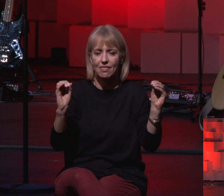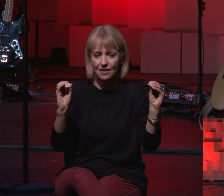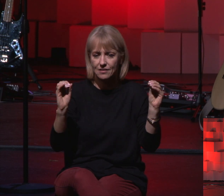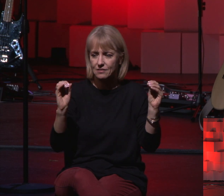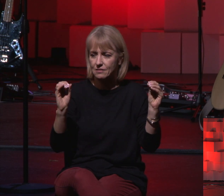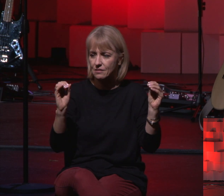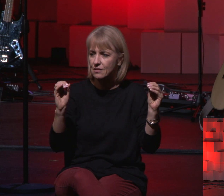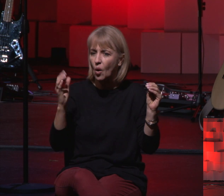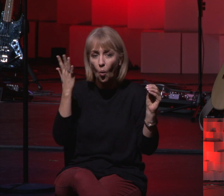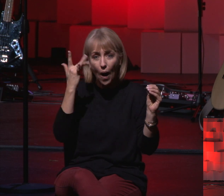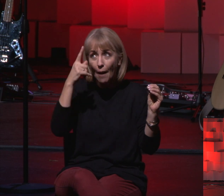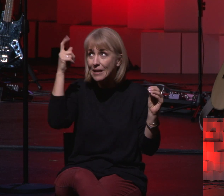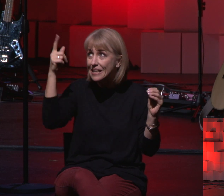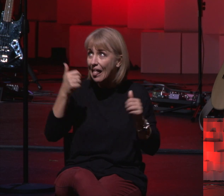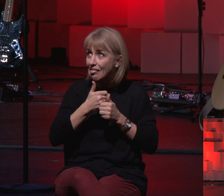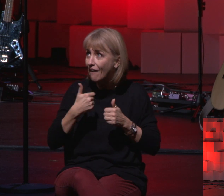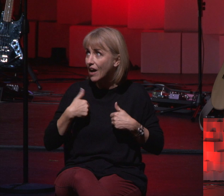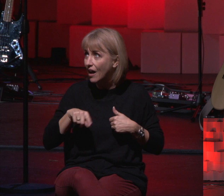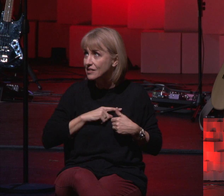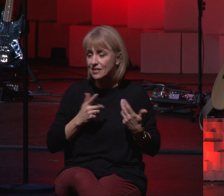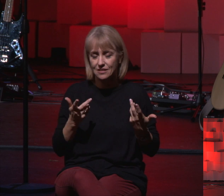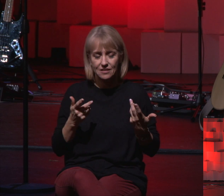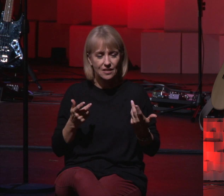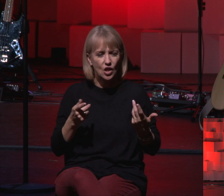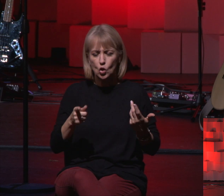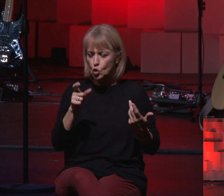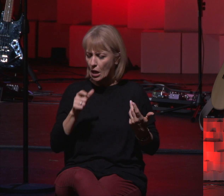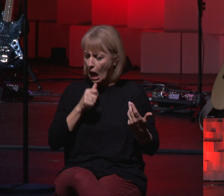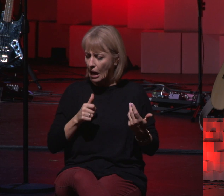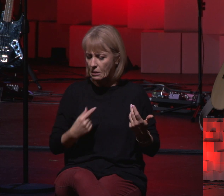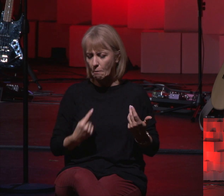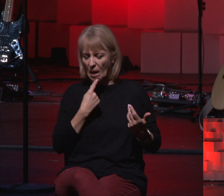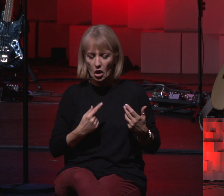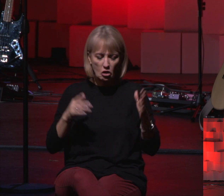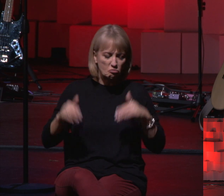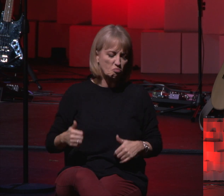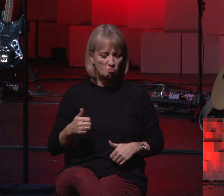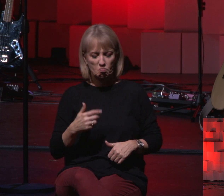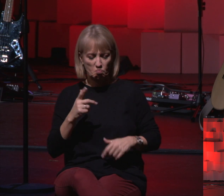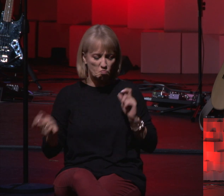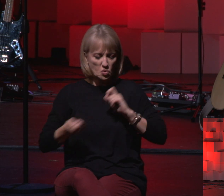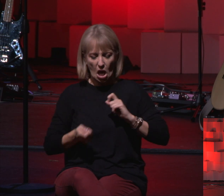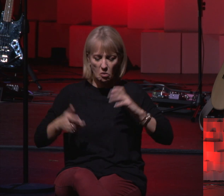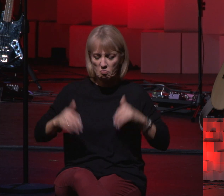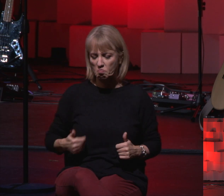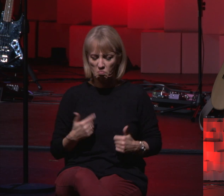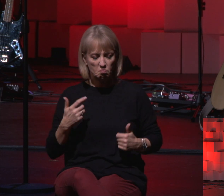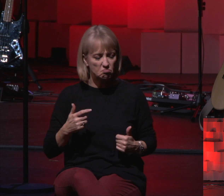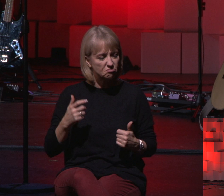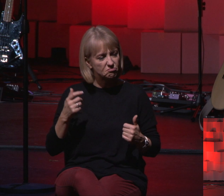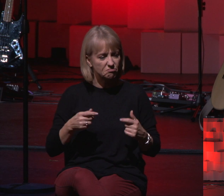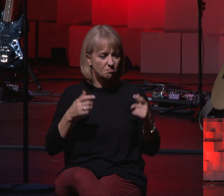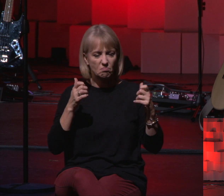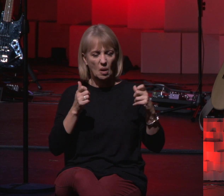you. As followers of Jesus, we should not be these embittered people, resentful, retaliatory, getting back, no matter how